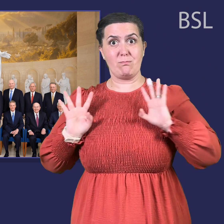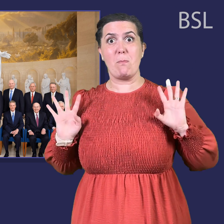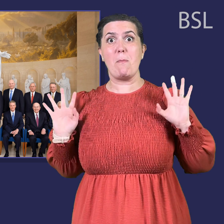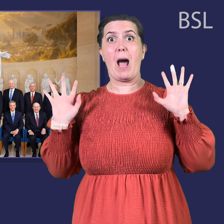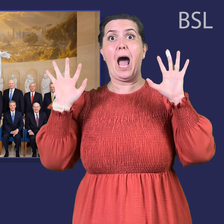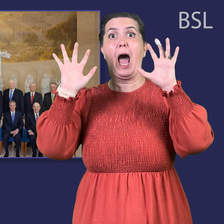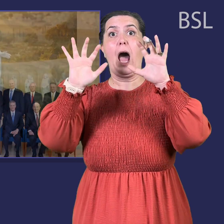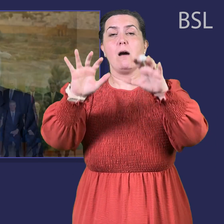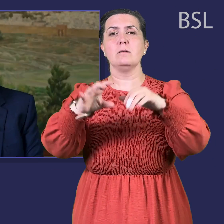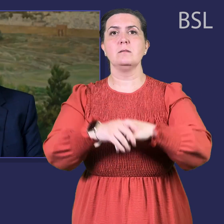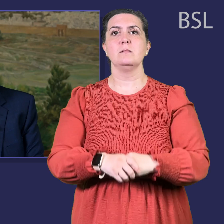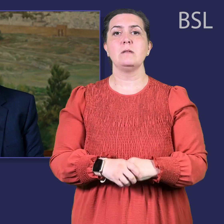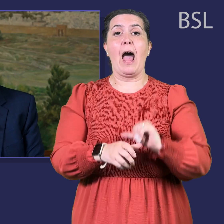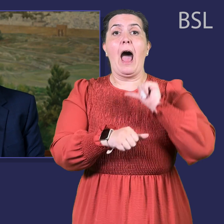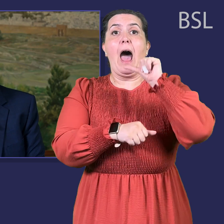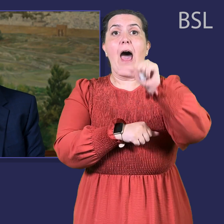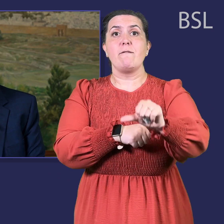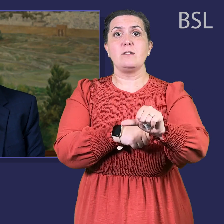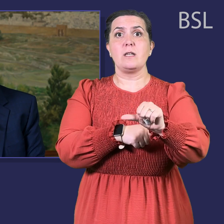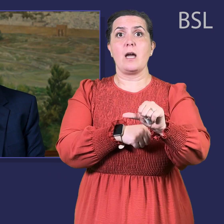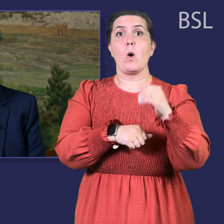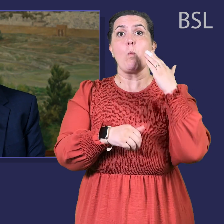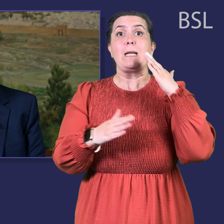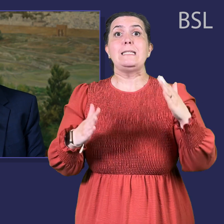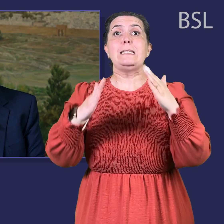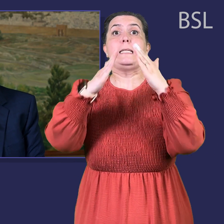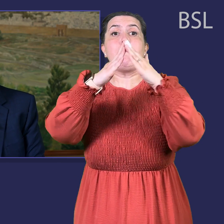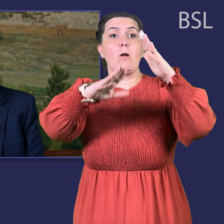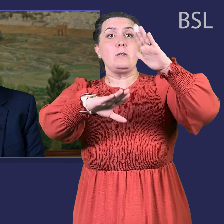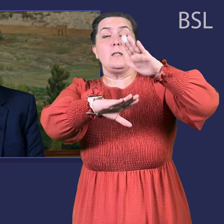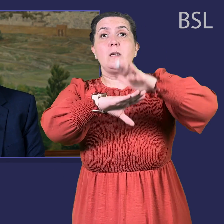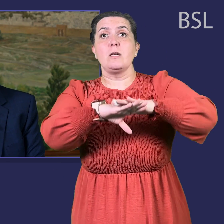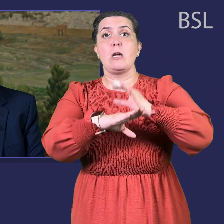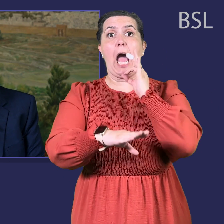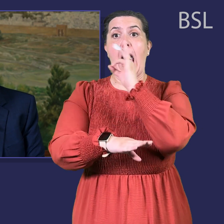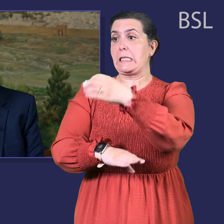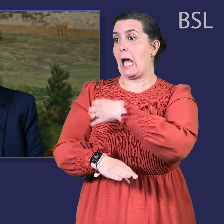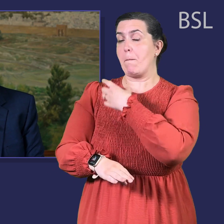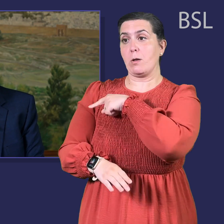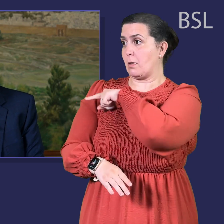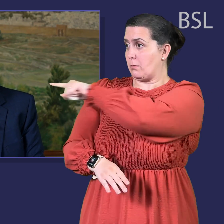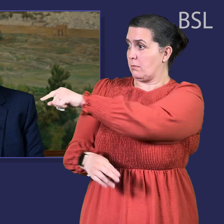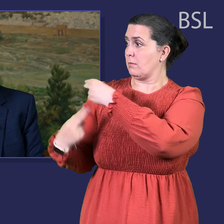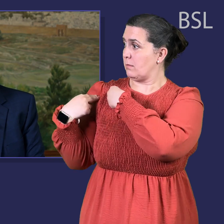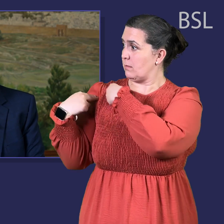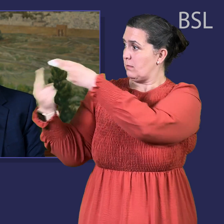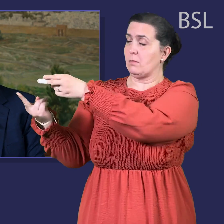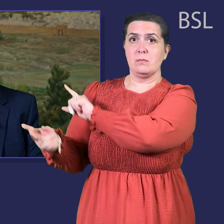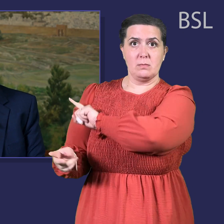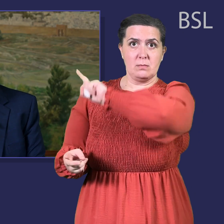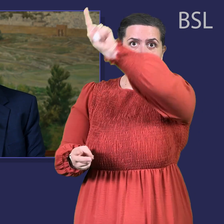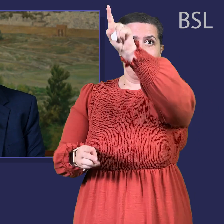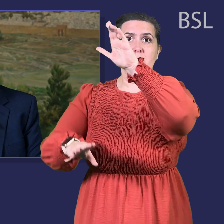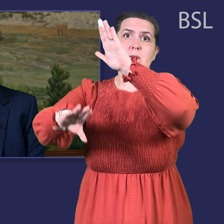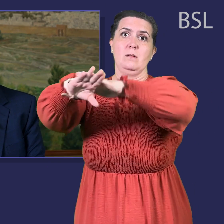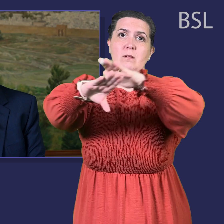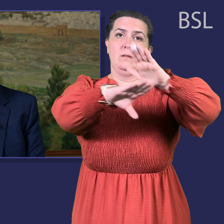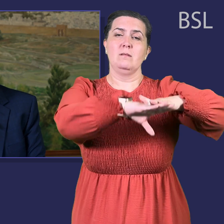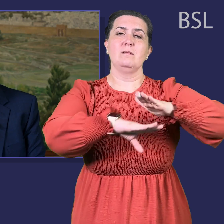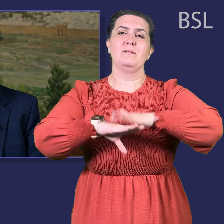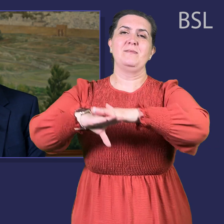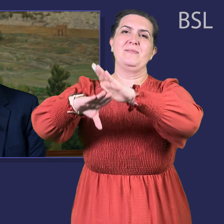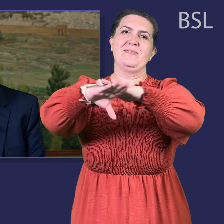Rome Temple. He then delegated major temple dedications to each member of the